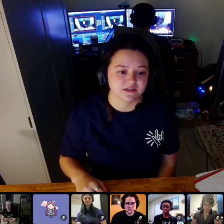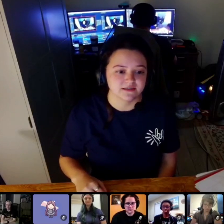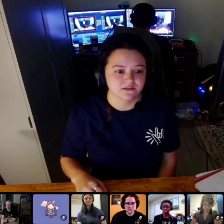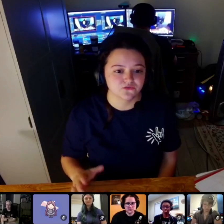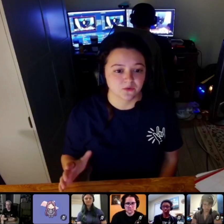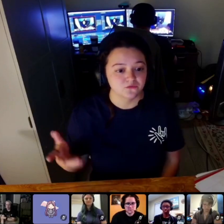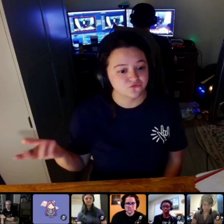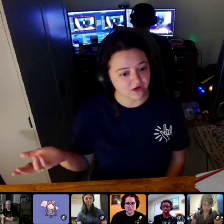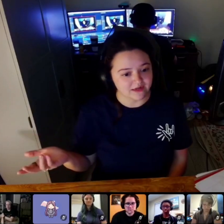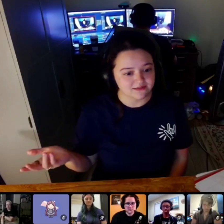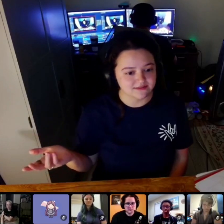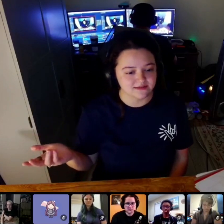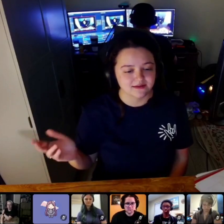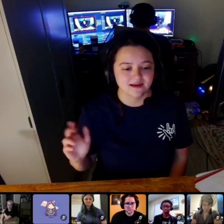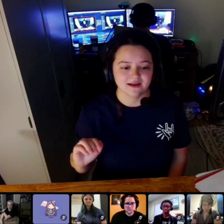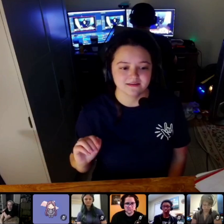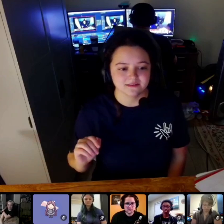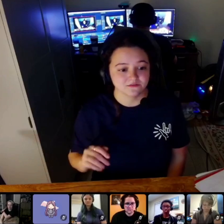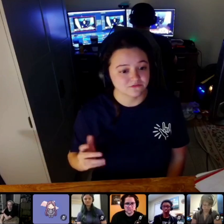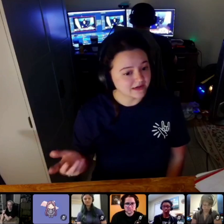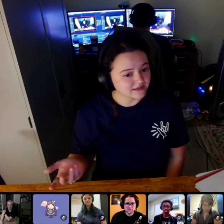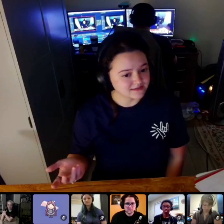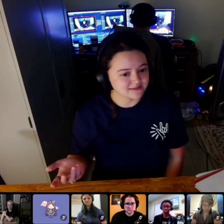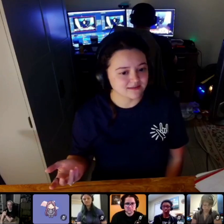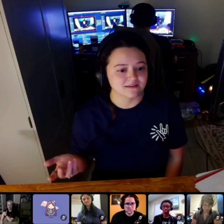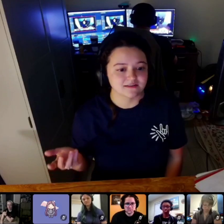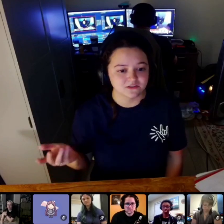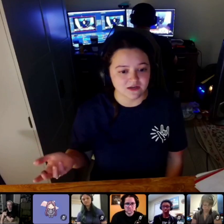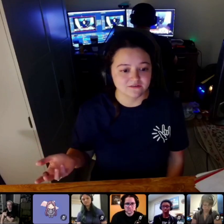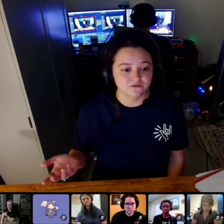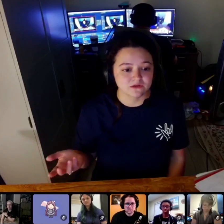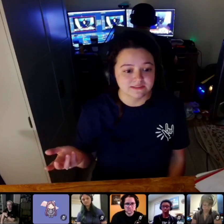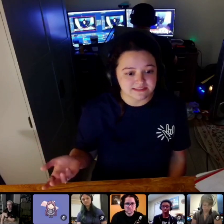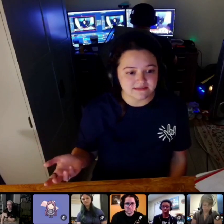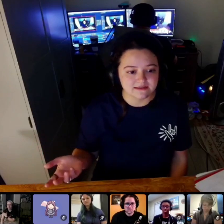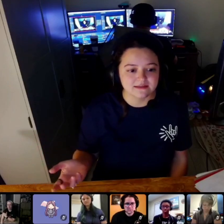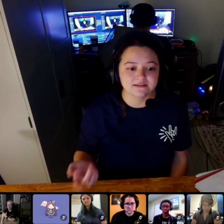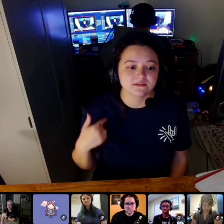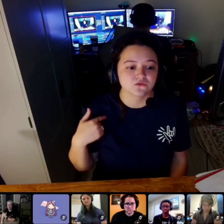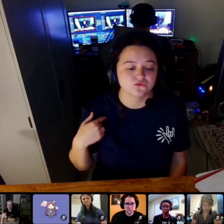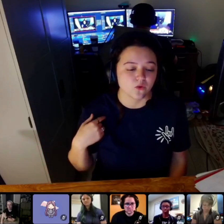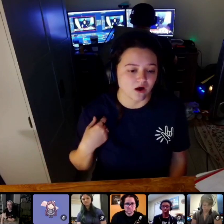originates from France. And in France, their sign for C is voir.